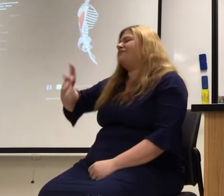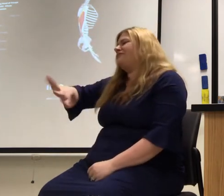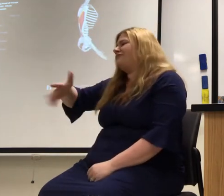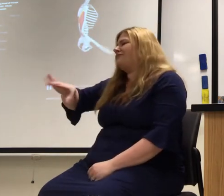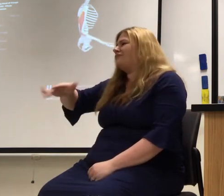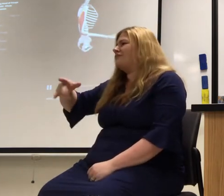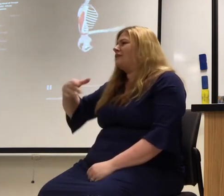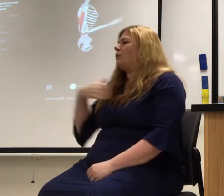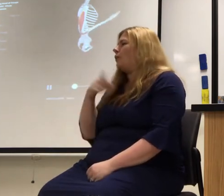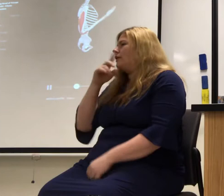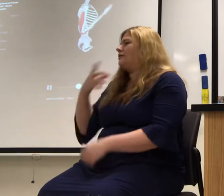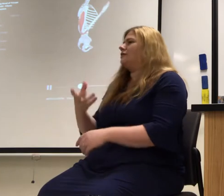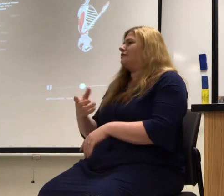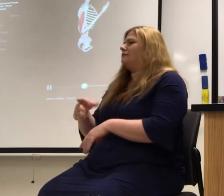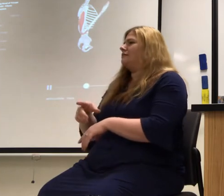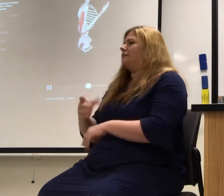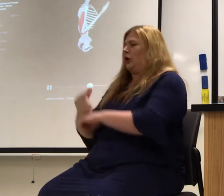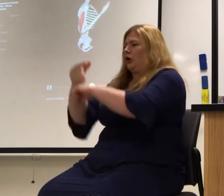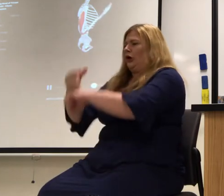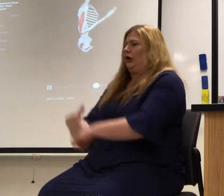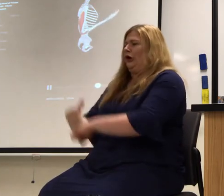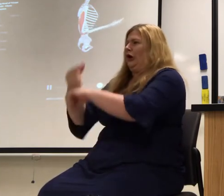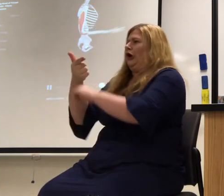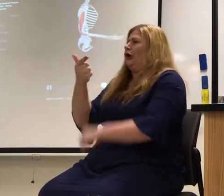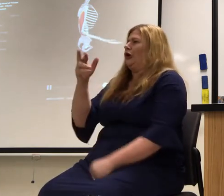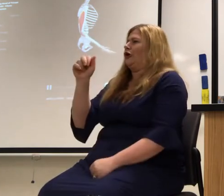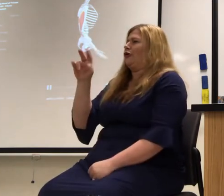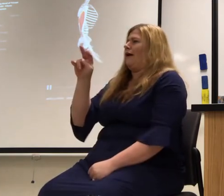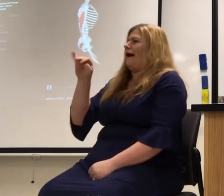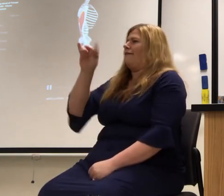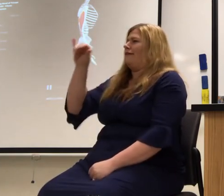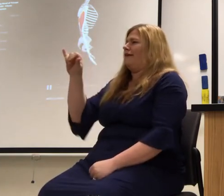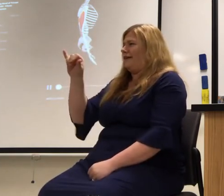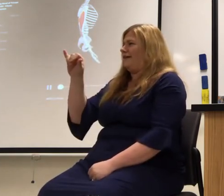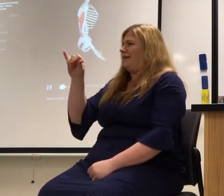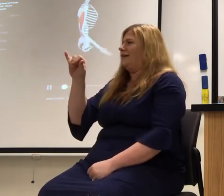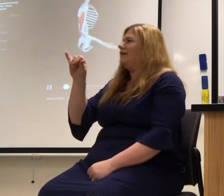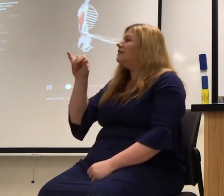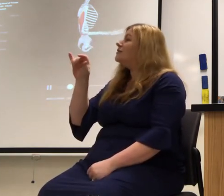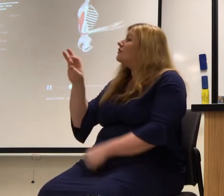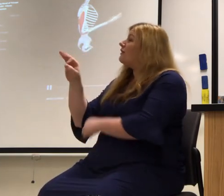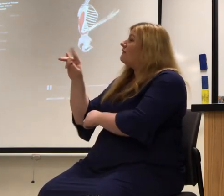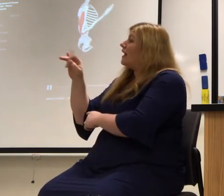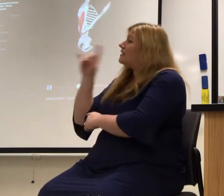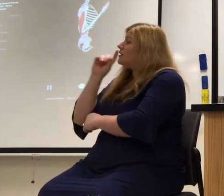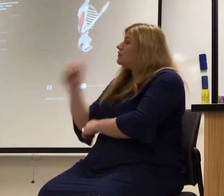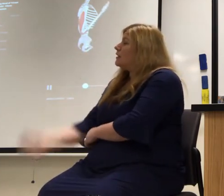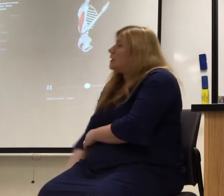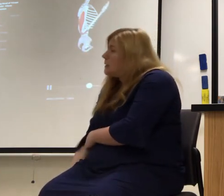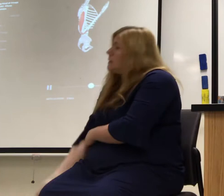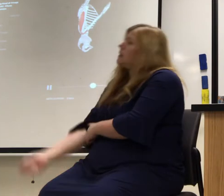in the gym, you kind of have to like go like that, right? So you're fighting gravity, so you extend against a force.